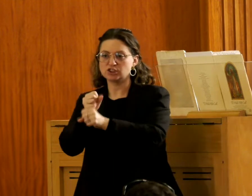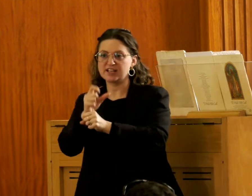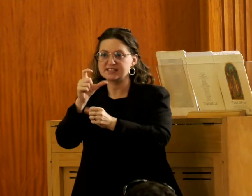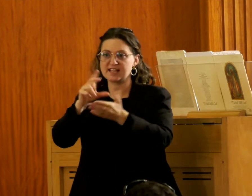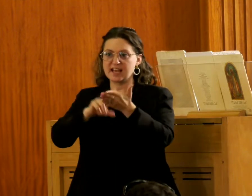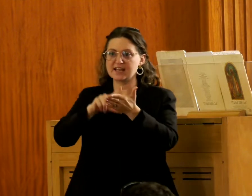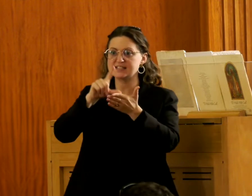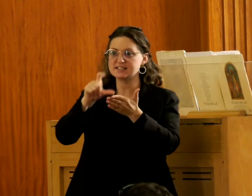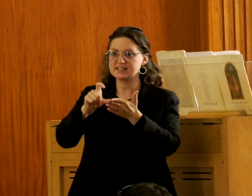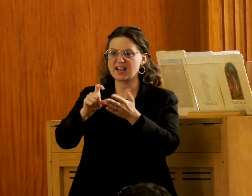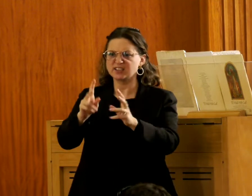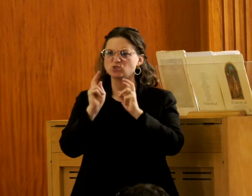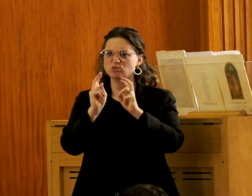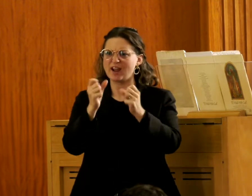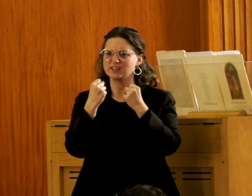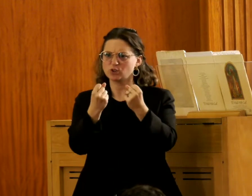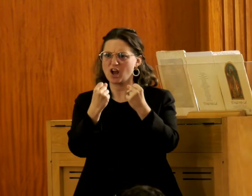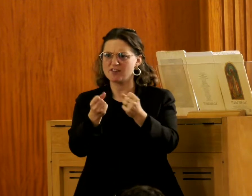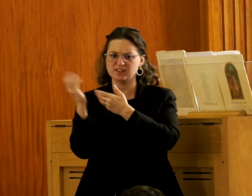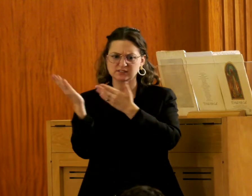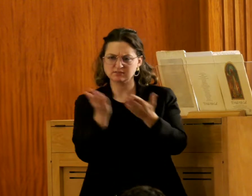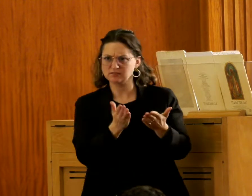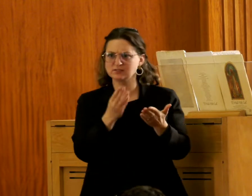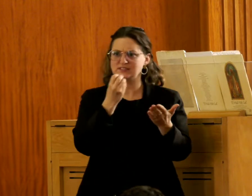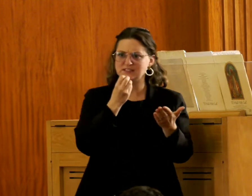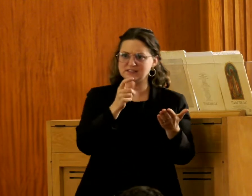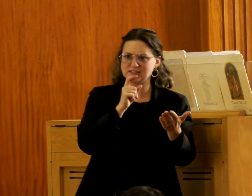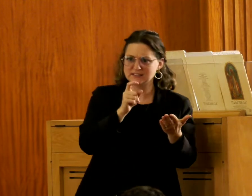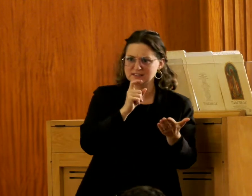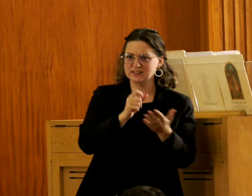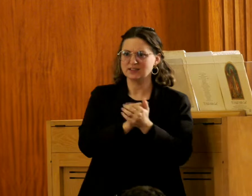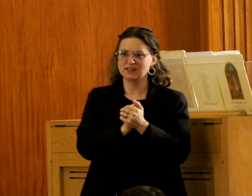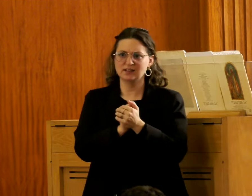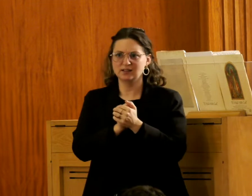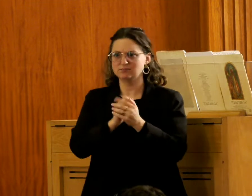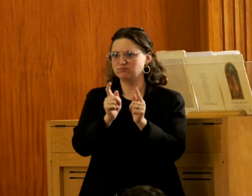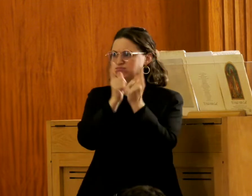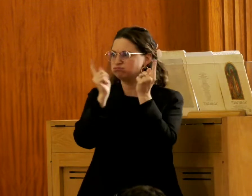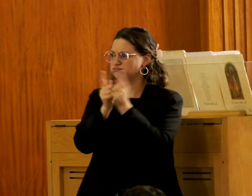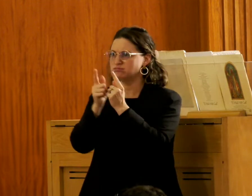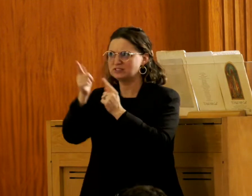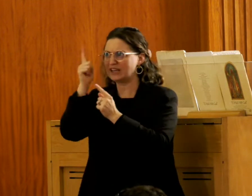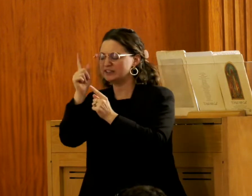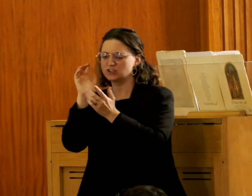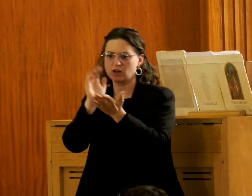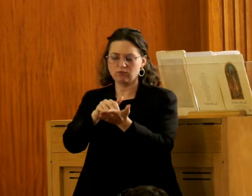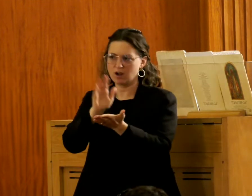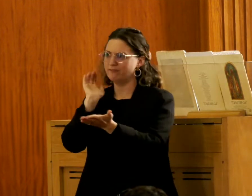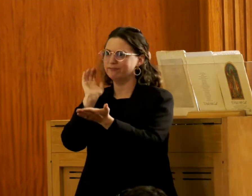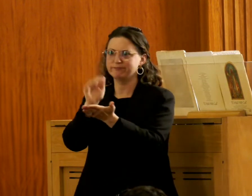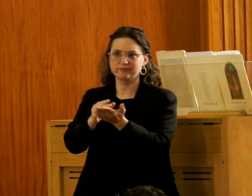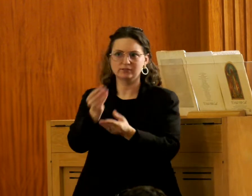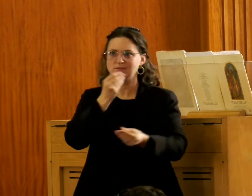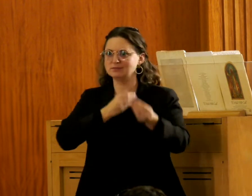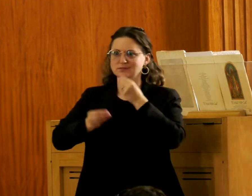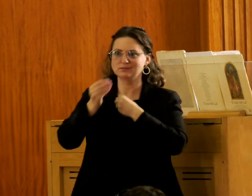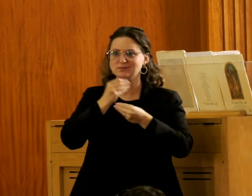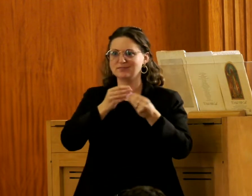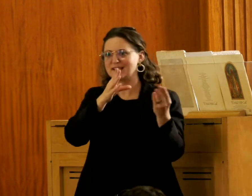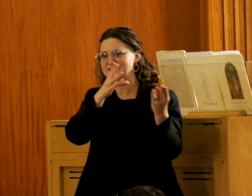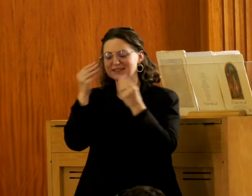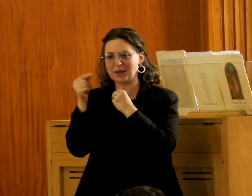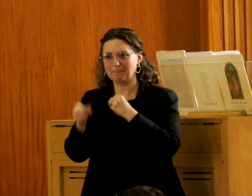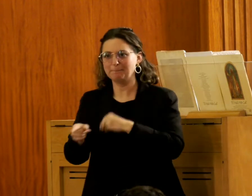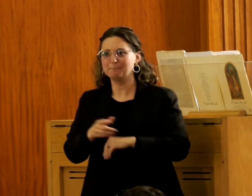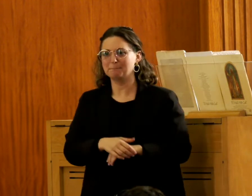drivers, timber workers. I think there were sleeper cutters, teachers and regular house guests.